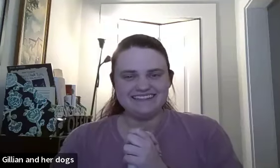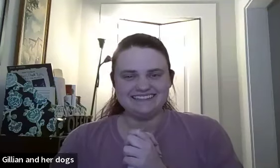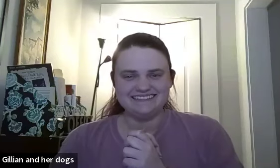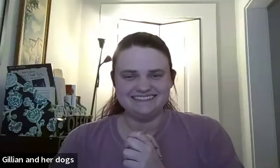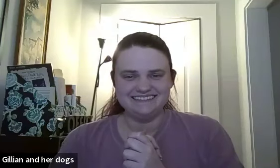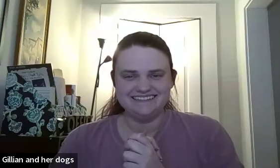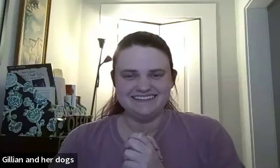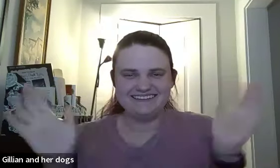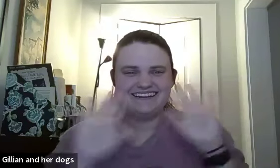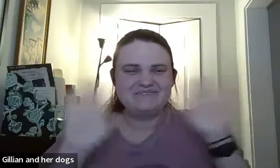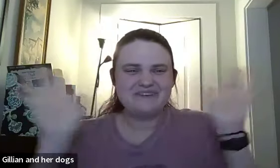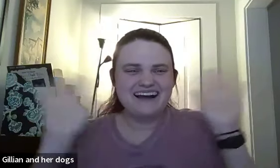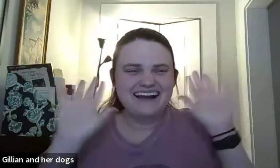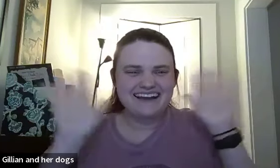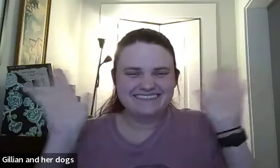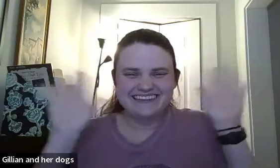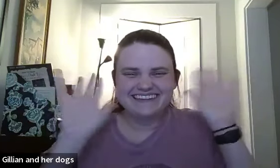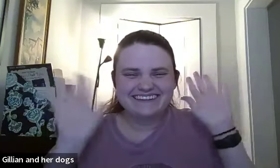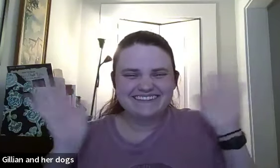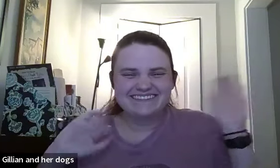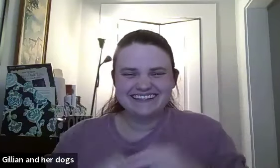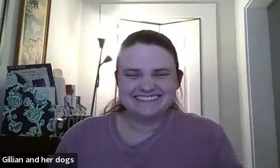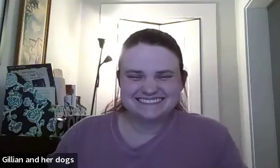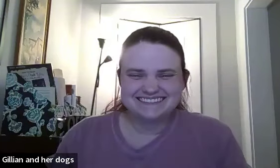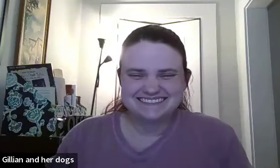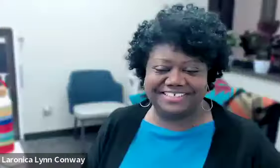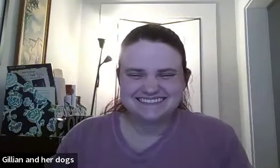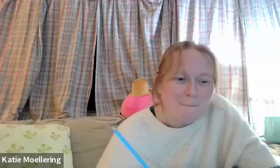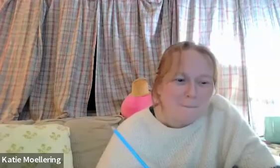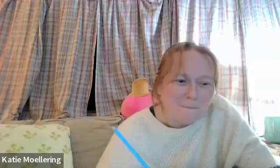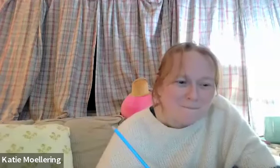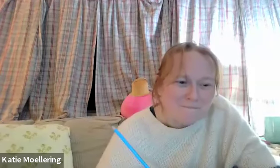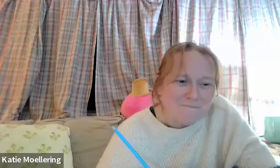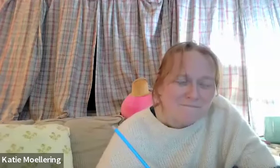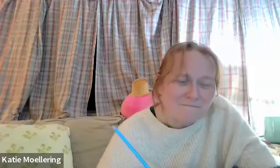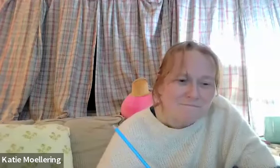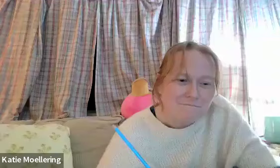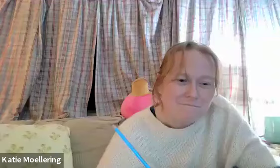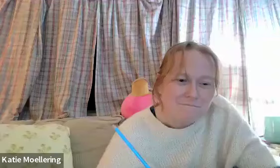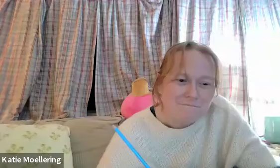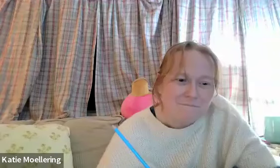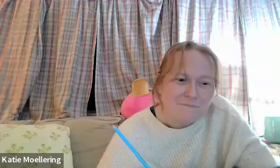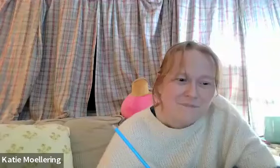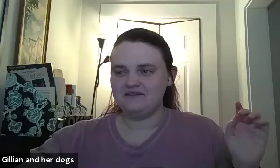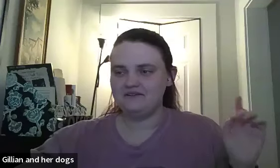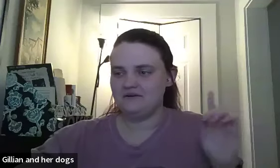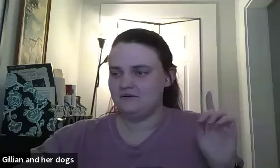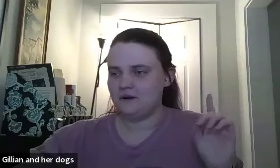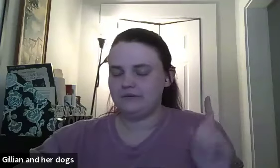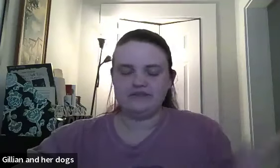Okay, will. Bye, great. y'all. Bye. Bye. Thank you. You're welcome. Oh, so sweet. Okay. Where were we?